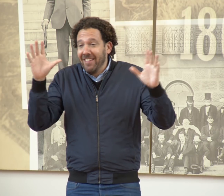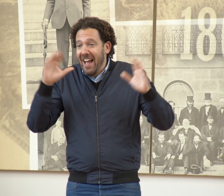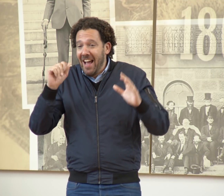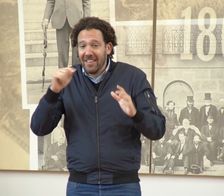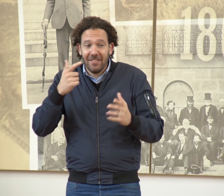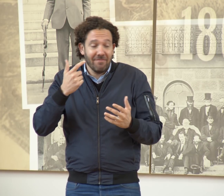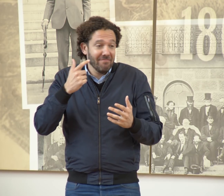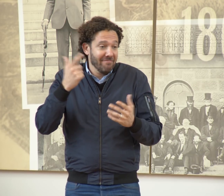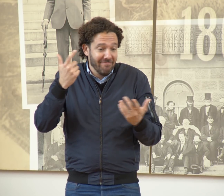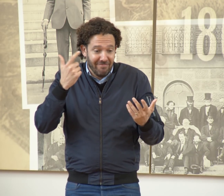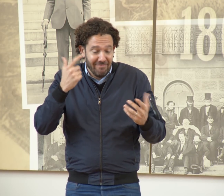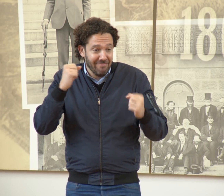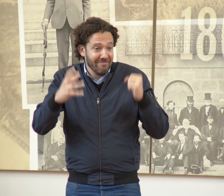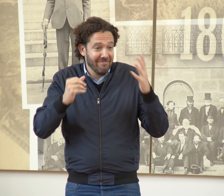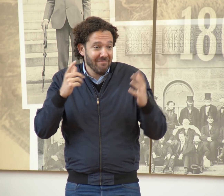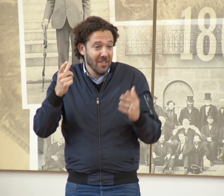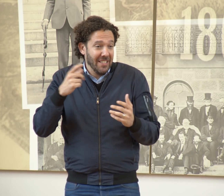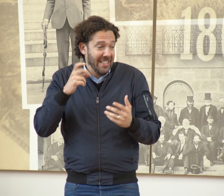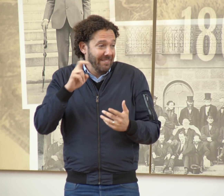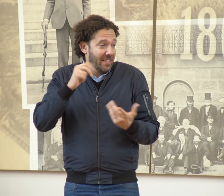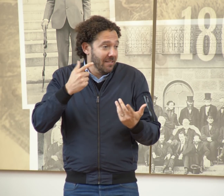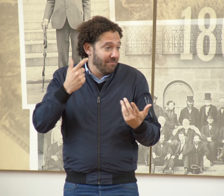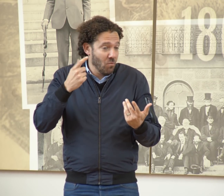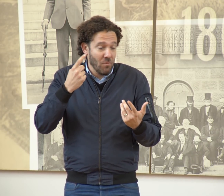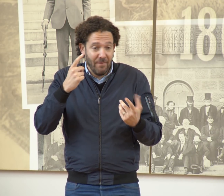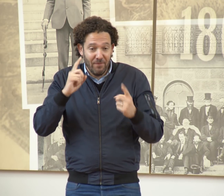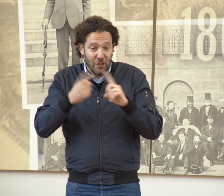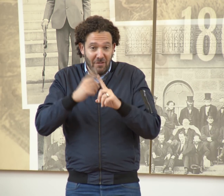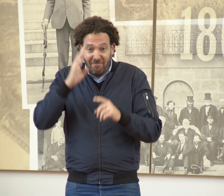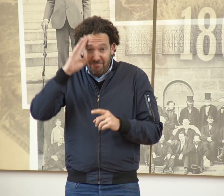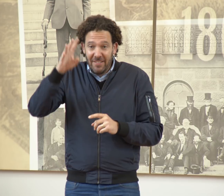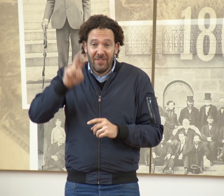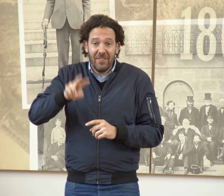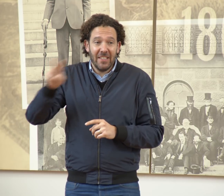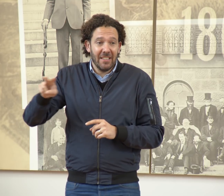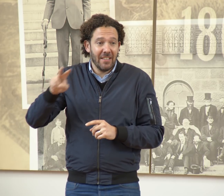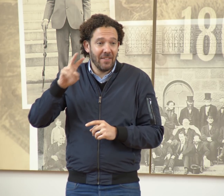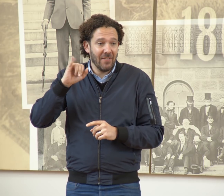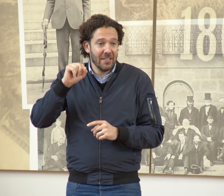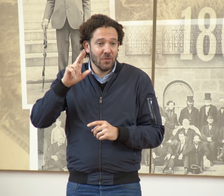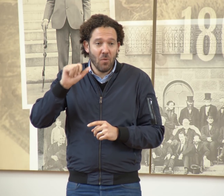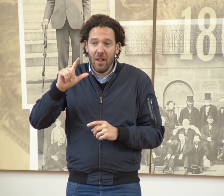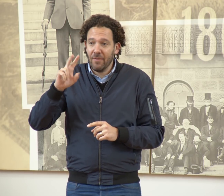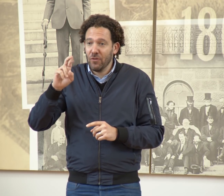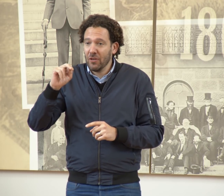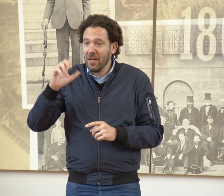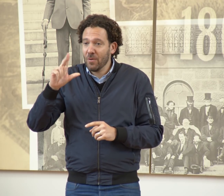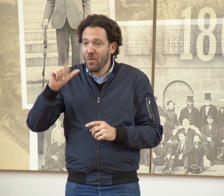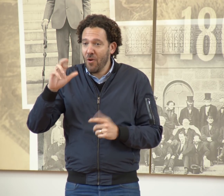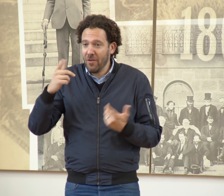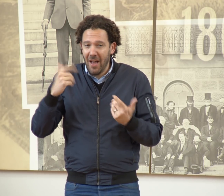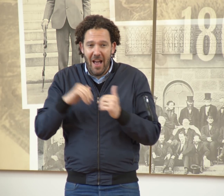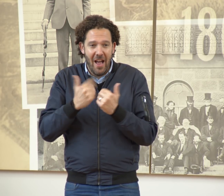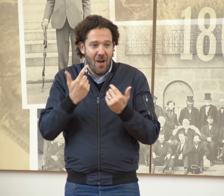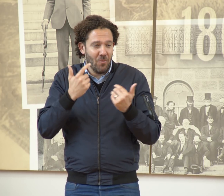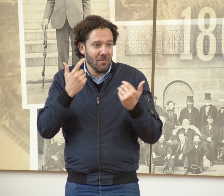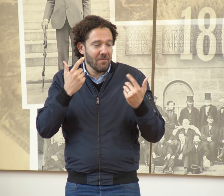medium. He was a man of incredible talent and language. He was even the one who came up with